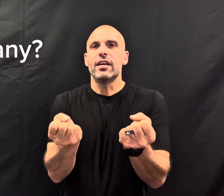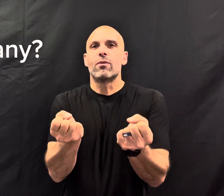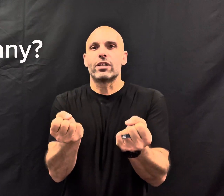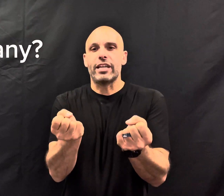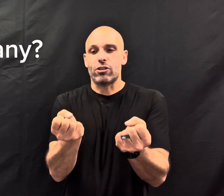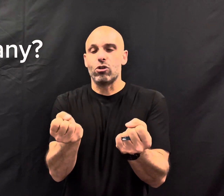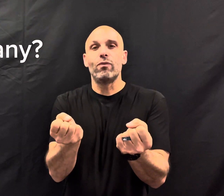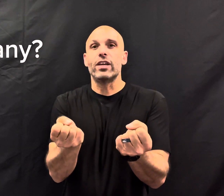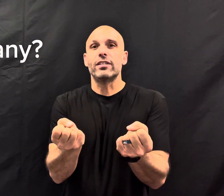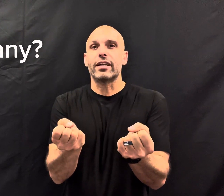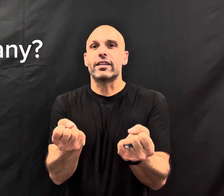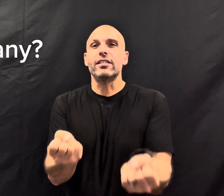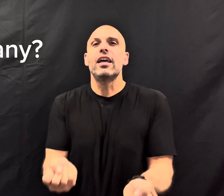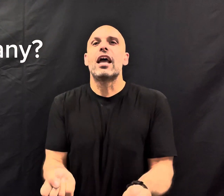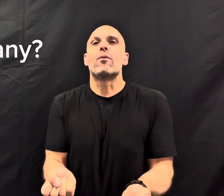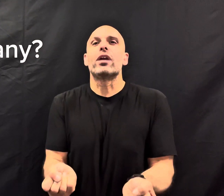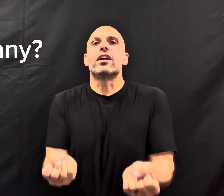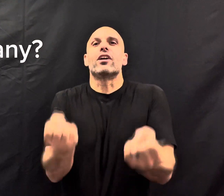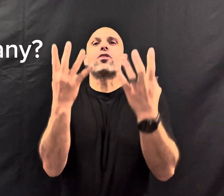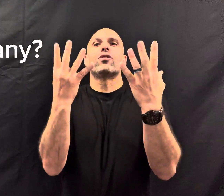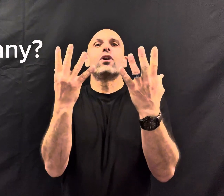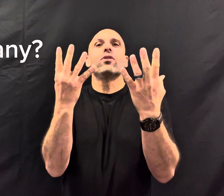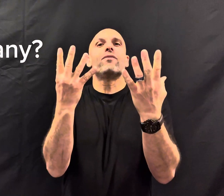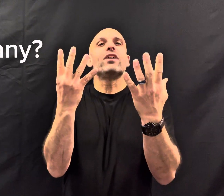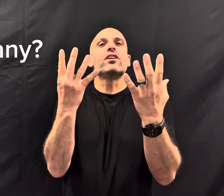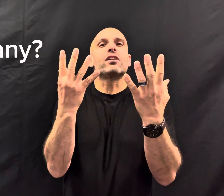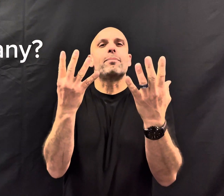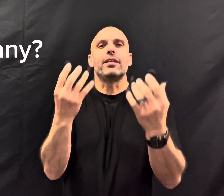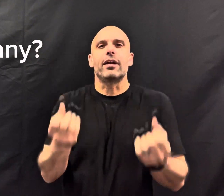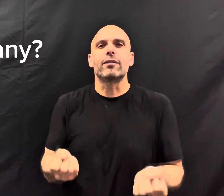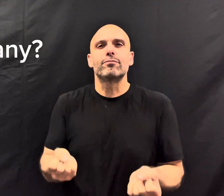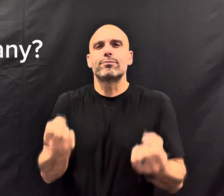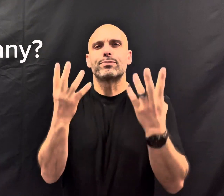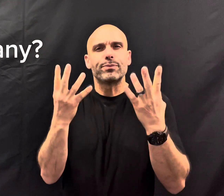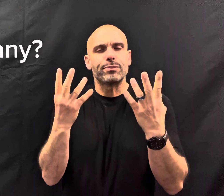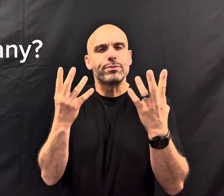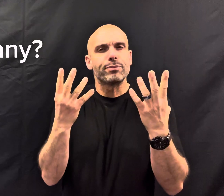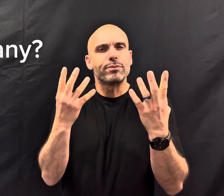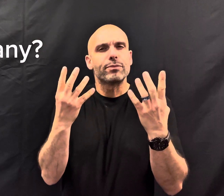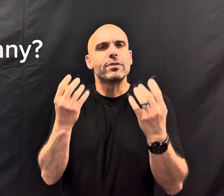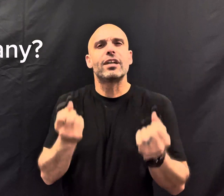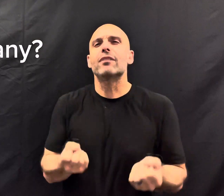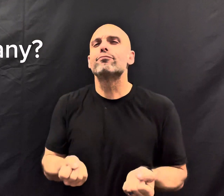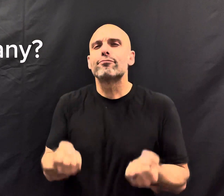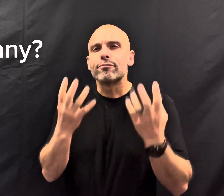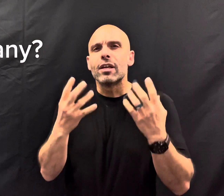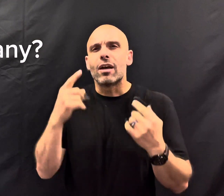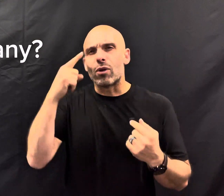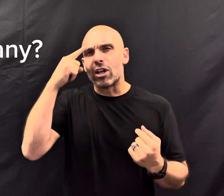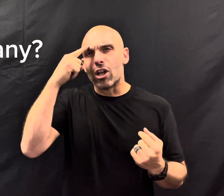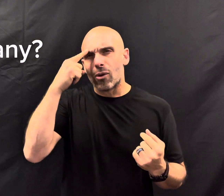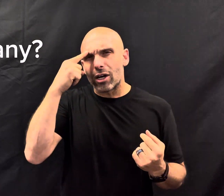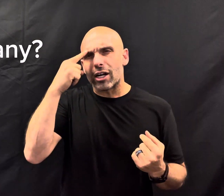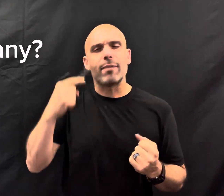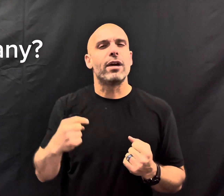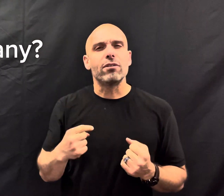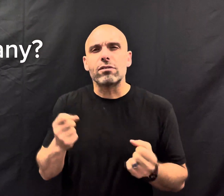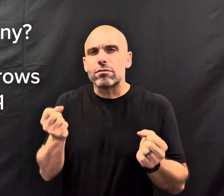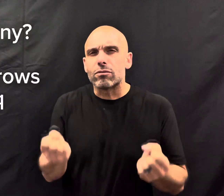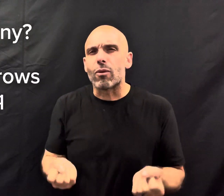gonna take two fists like this and we're gonna throw the fingers up in the air, okay? We lower our eyebrows when we